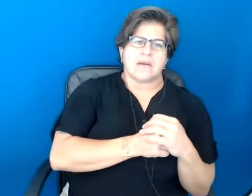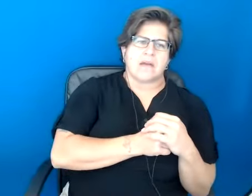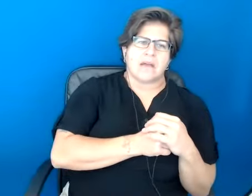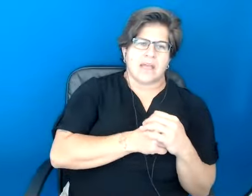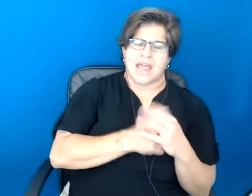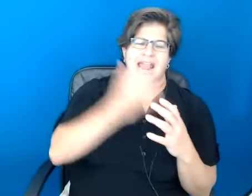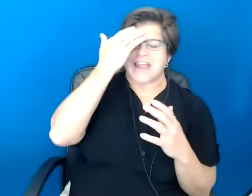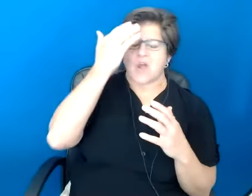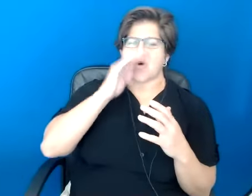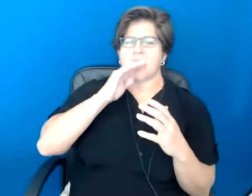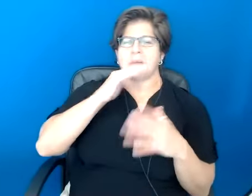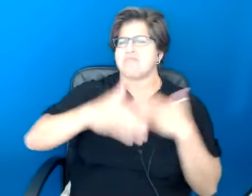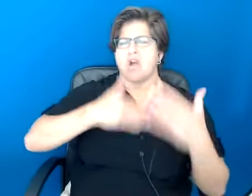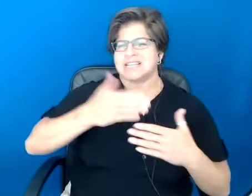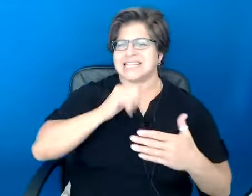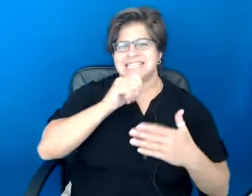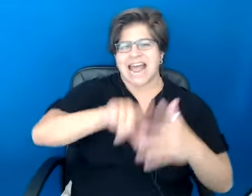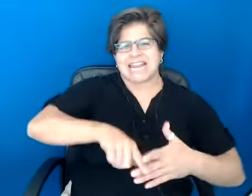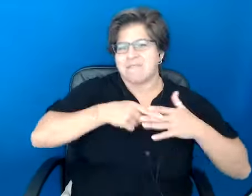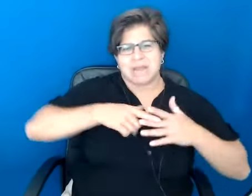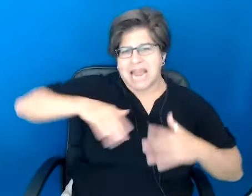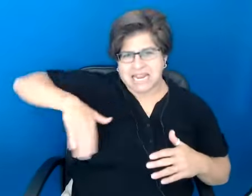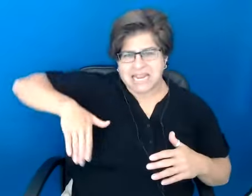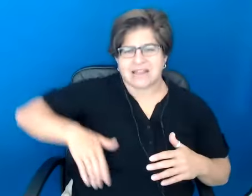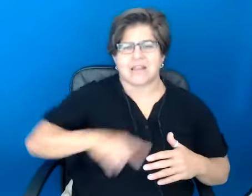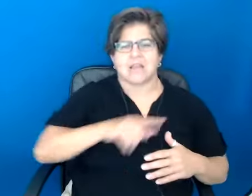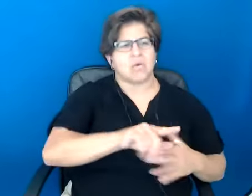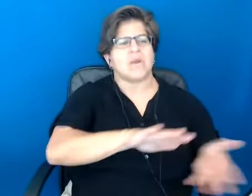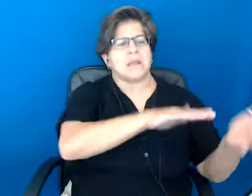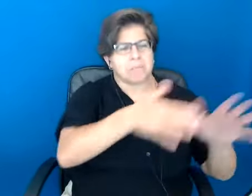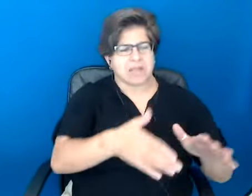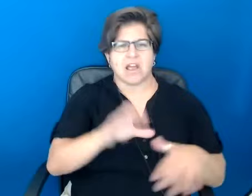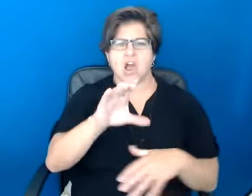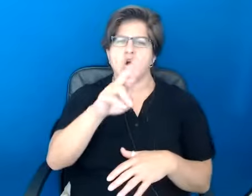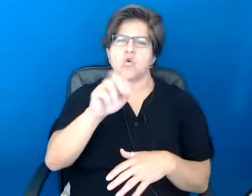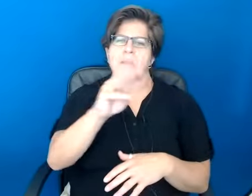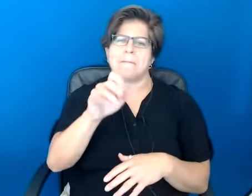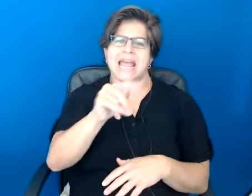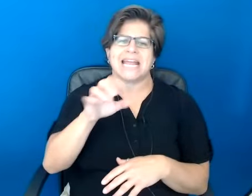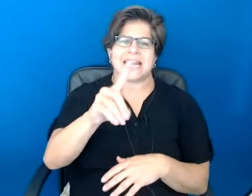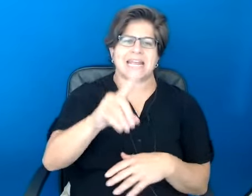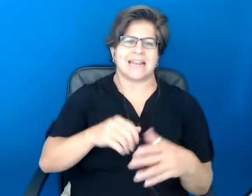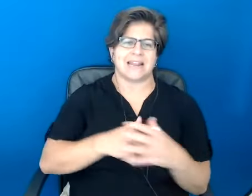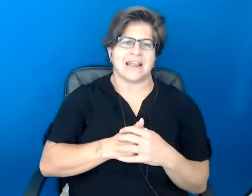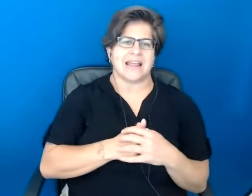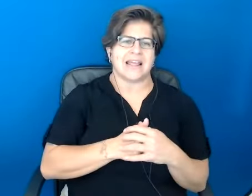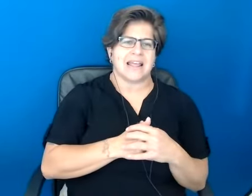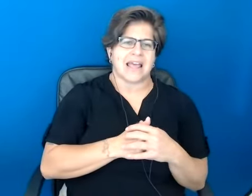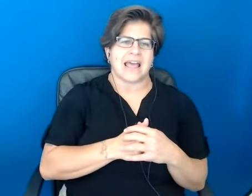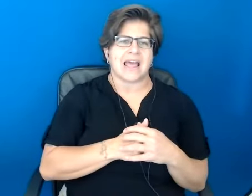to be together. And somebody was talking about when he died in December. And I know my grieving process is not even beginning, because he died